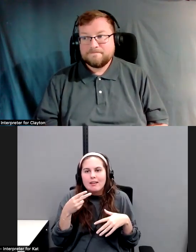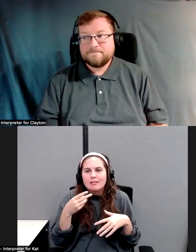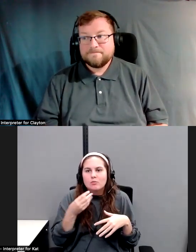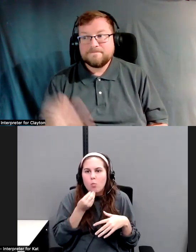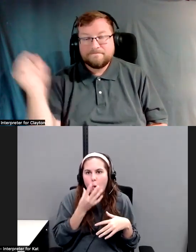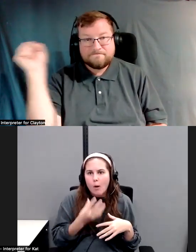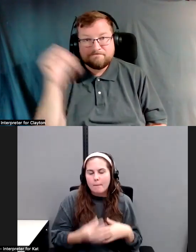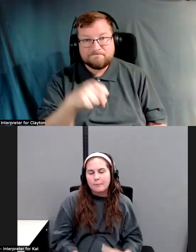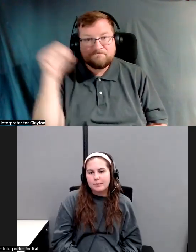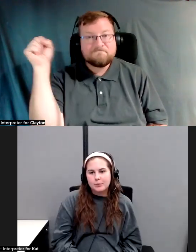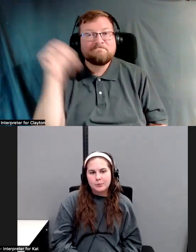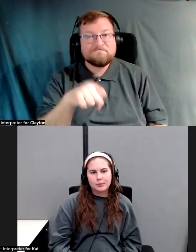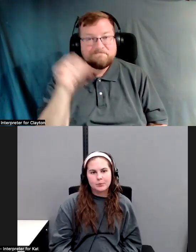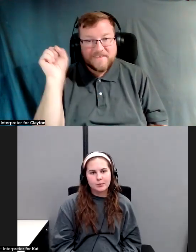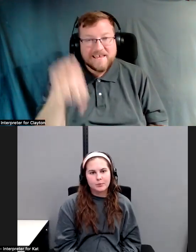Yeah.